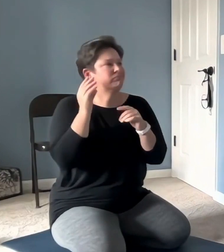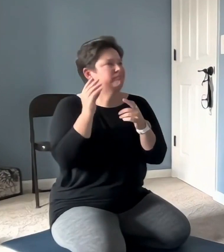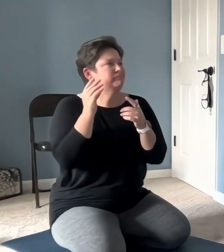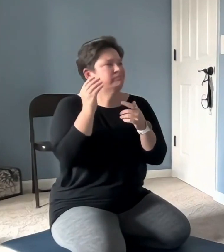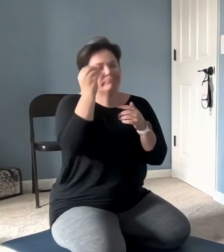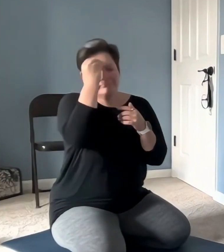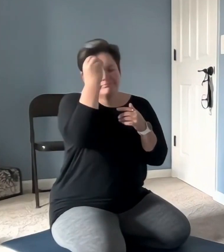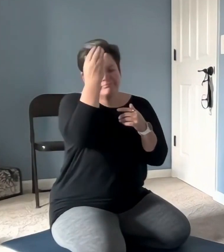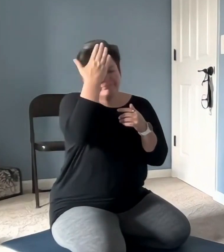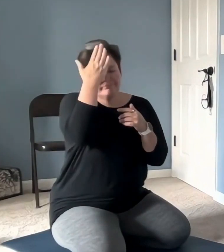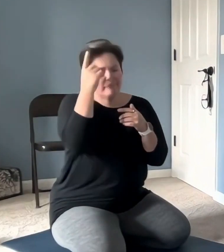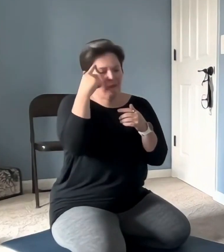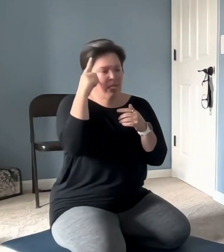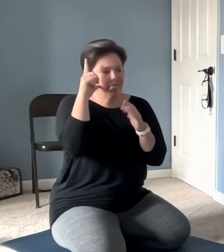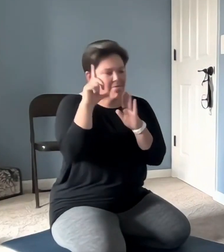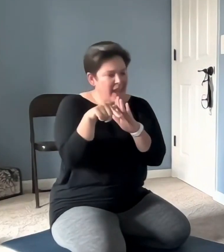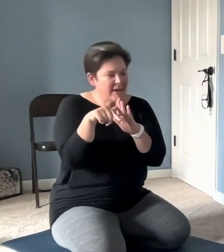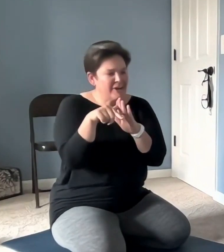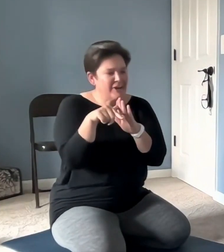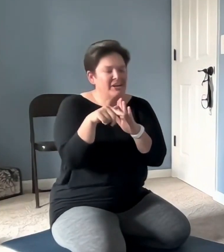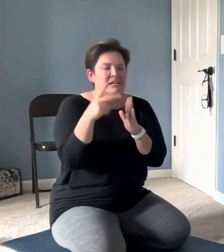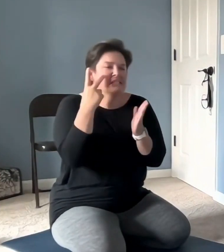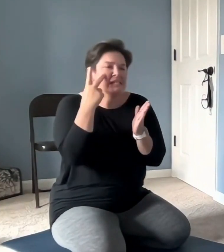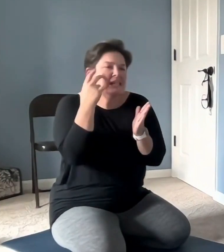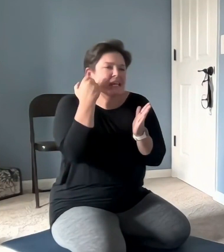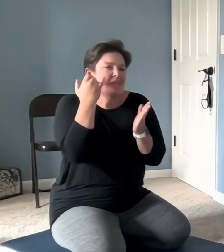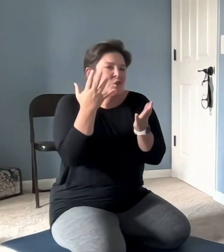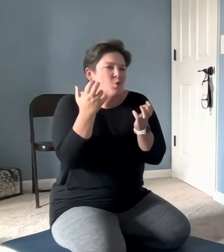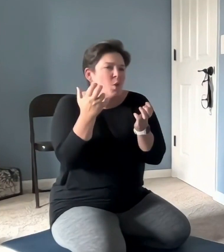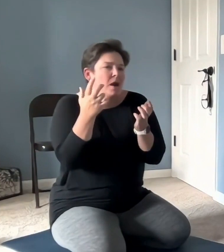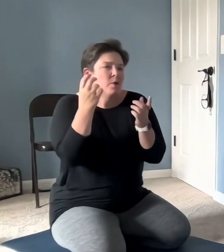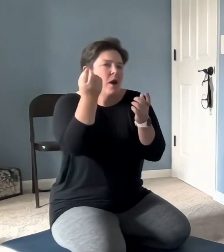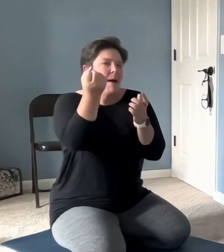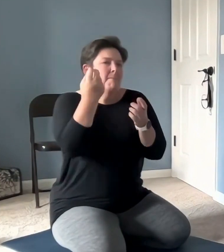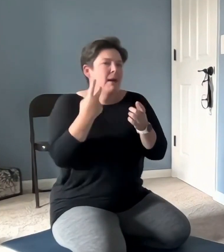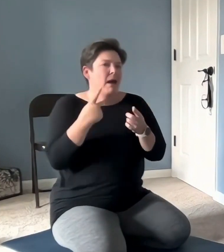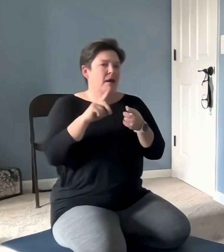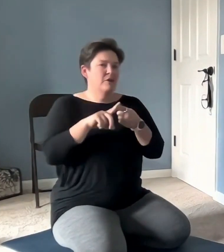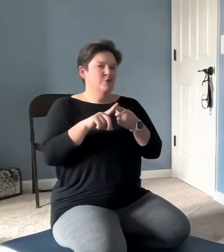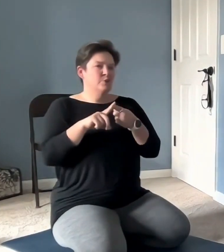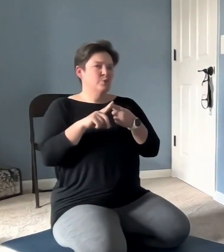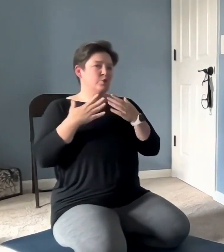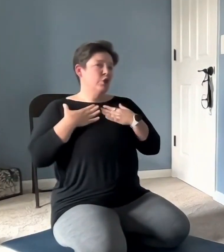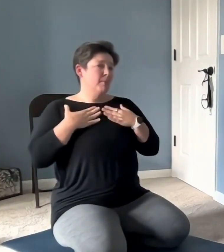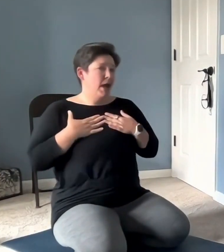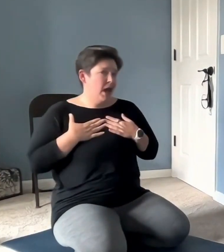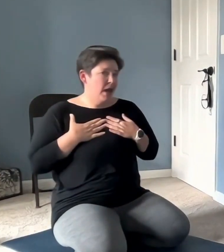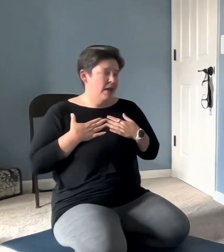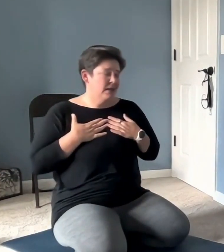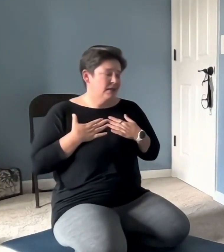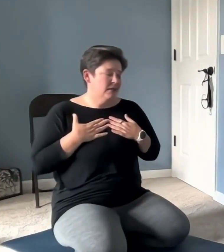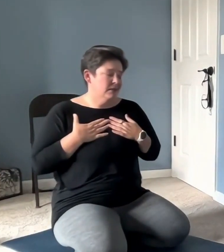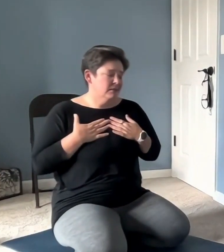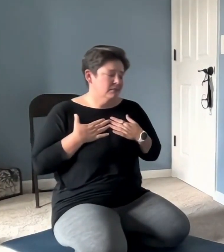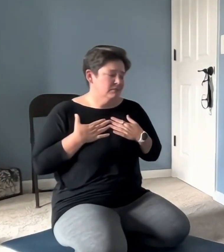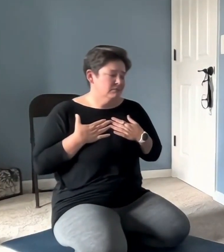Just taking note, it's just for yourself or later to know. If you want, you can draw yourself back to your